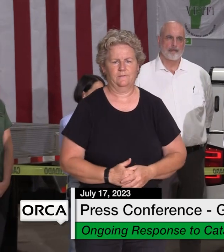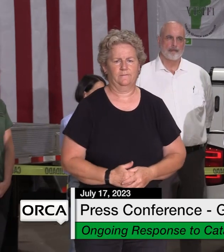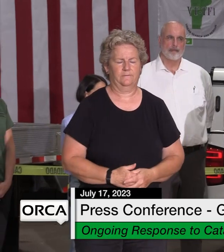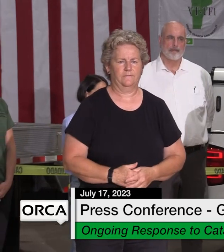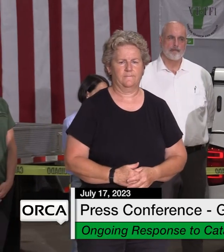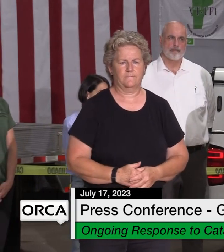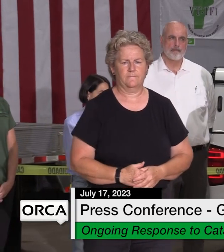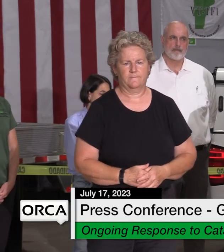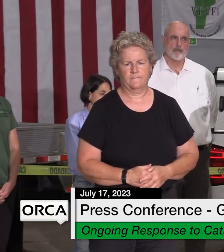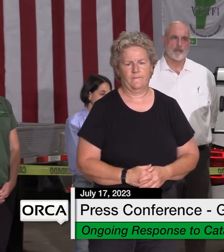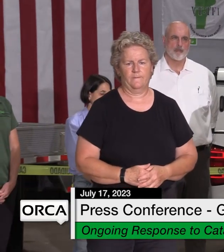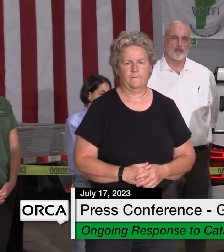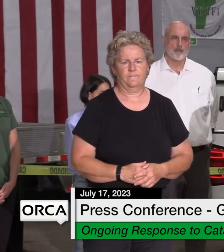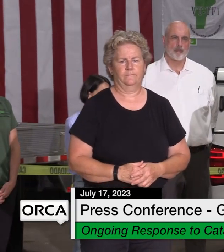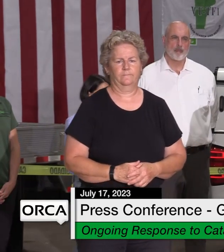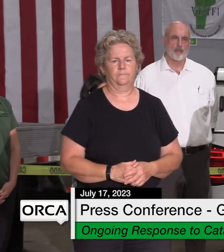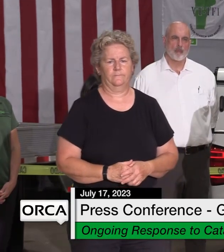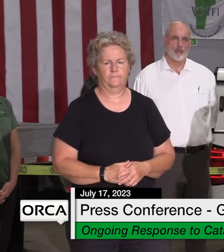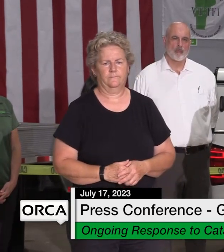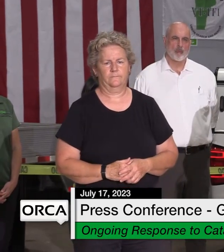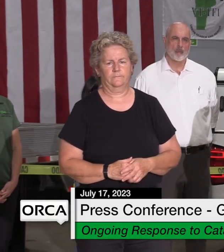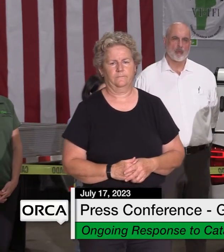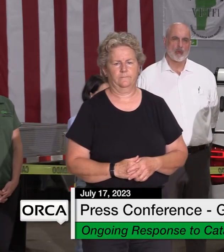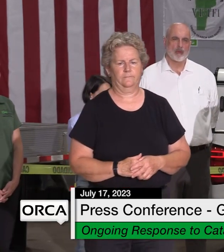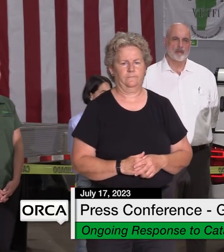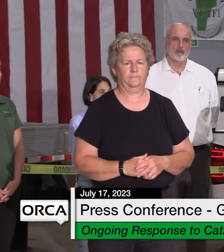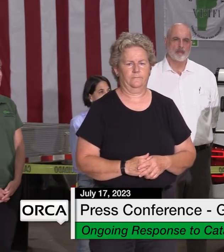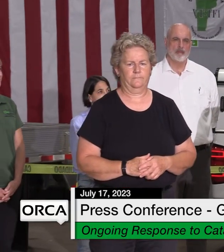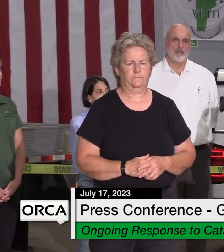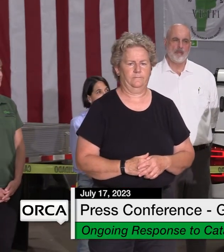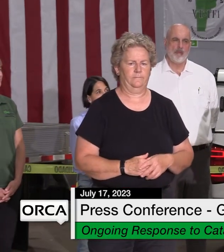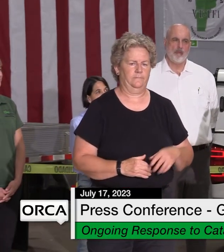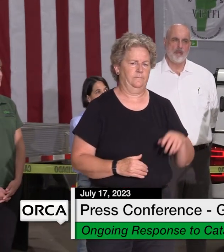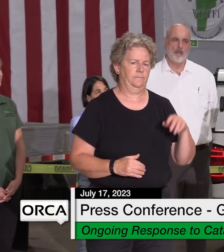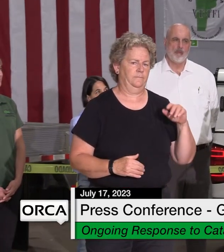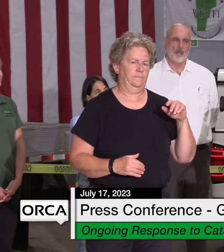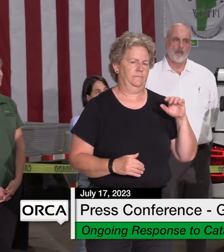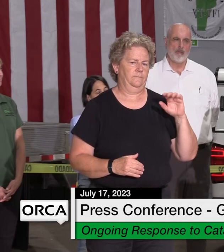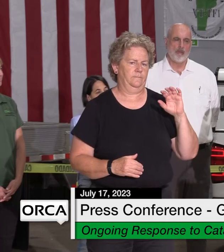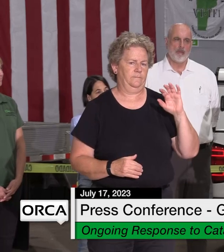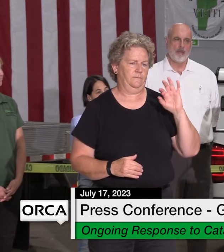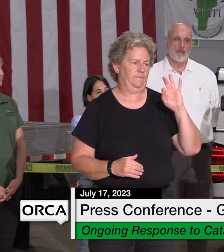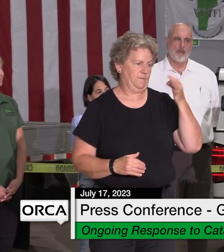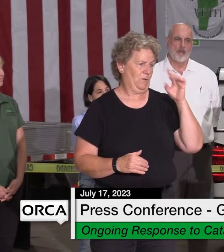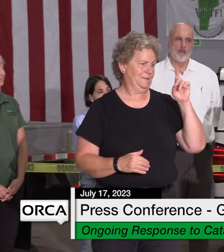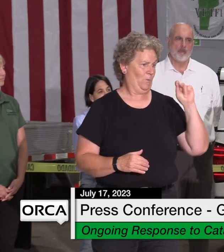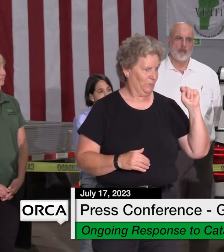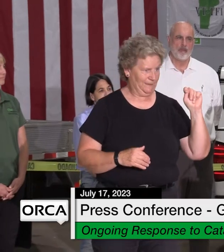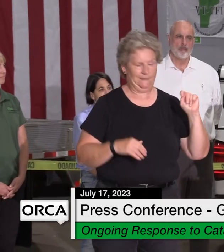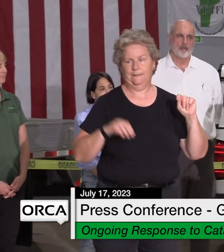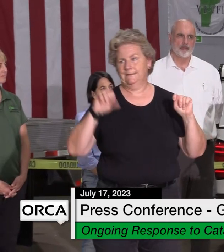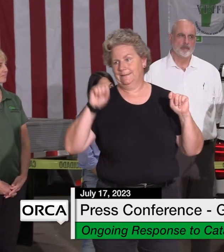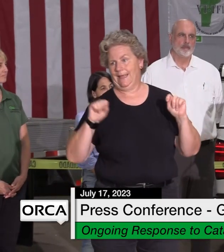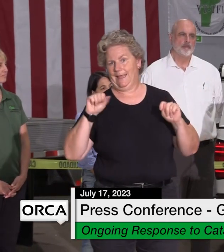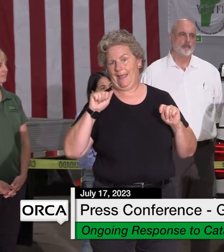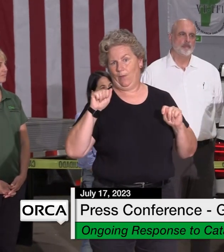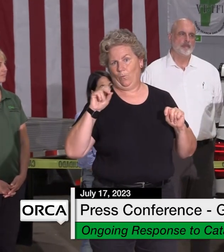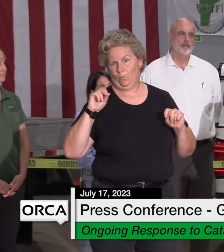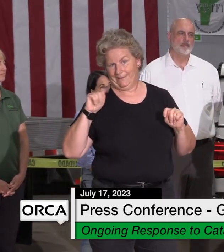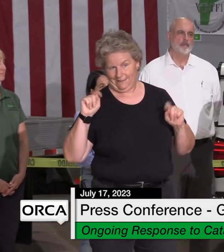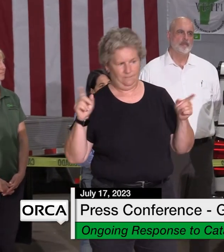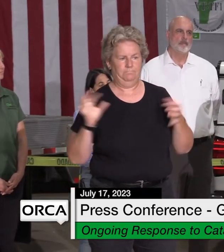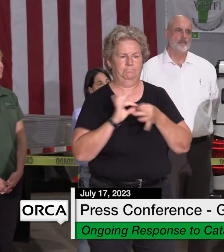piece of the puzzle at the DOT, want to be helpful with as well. Last week, President Biden approved a major disaster declaration